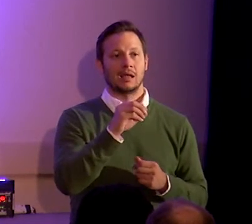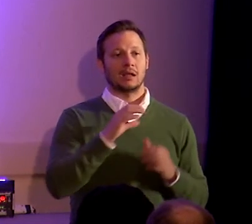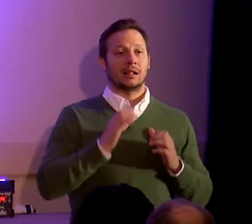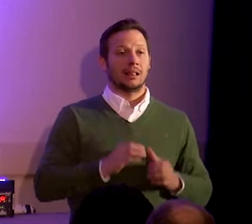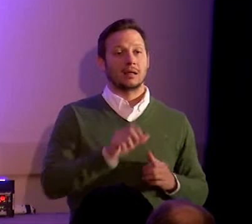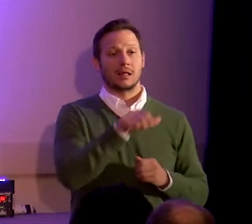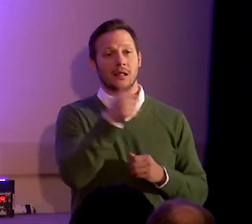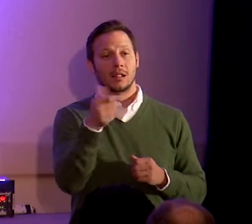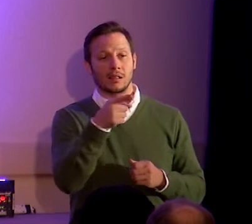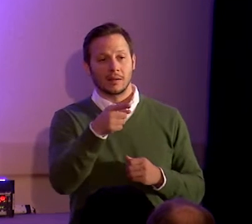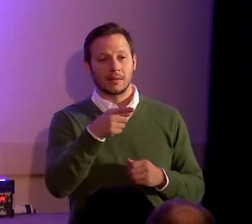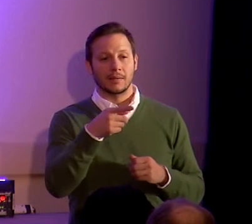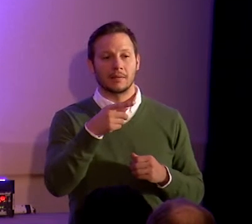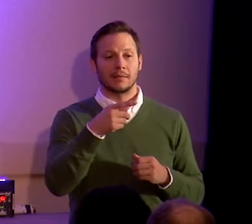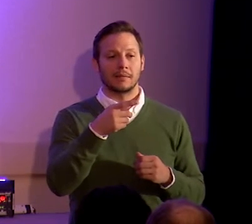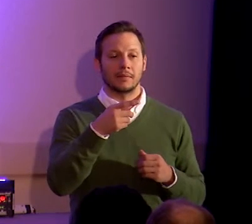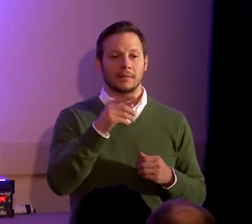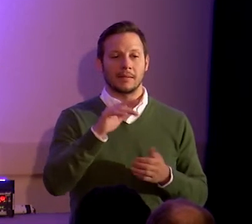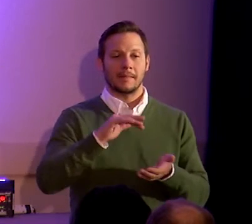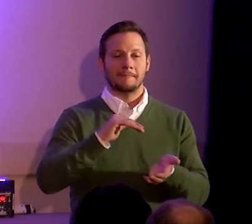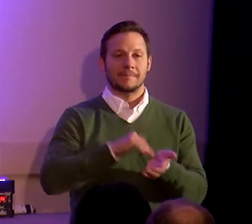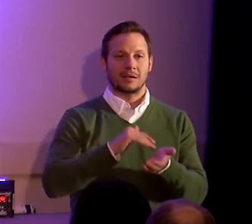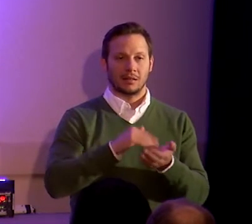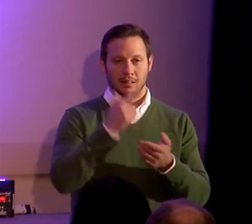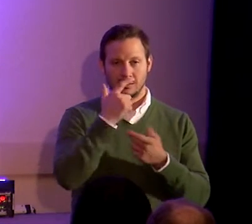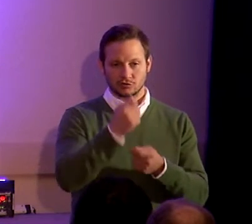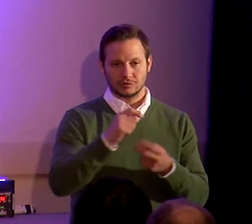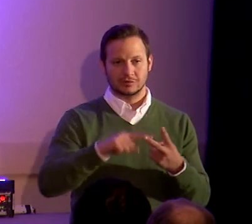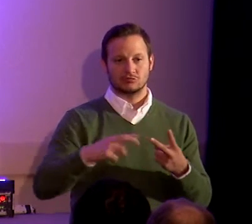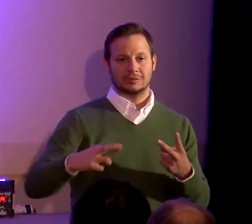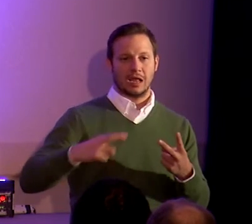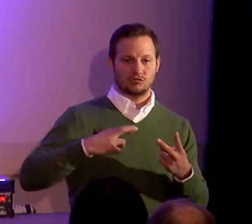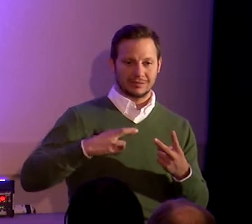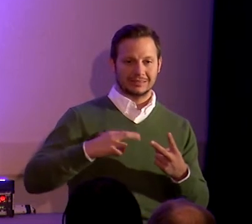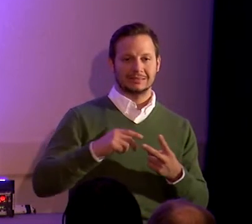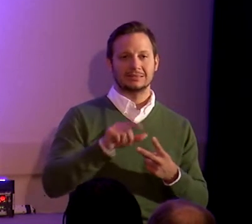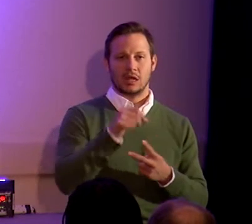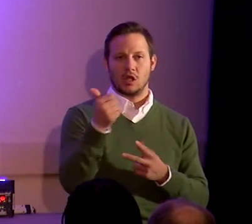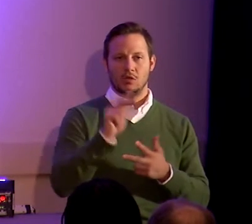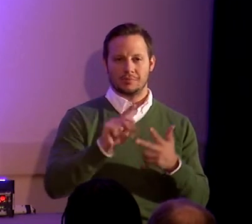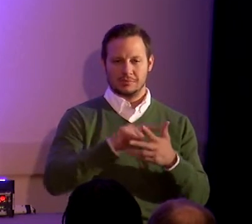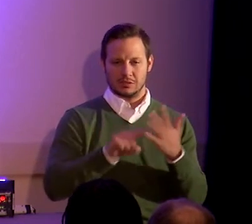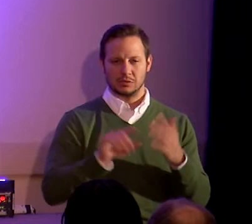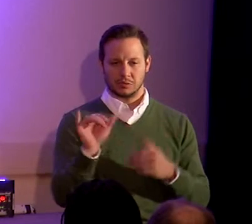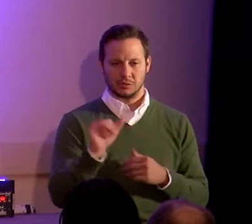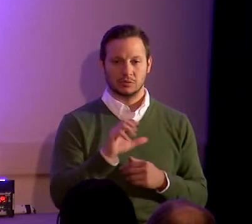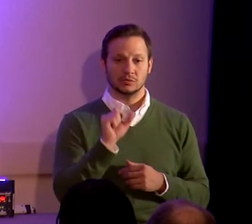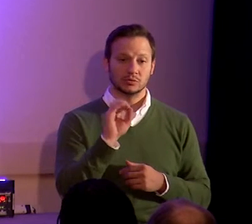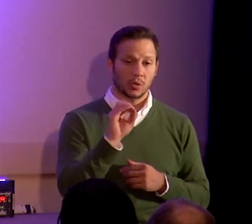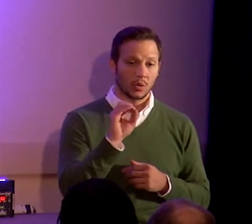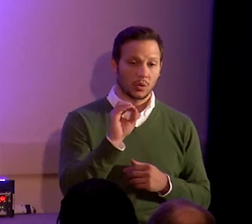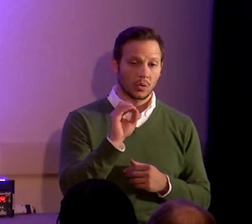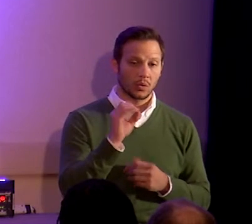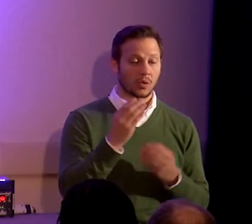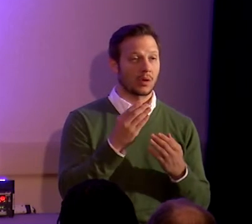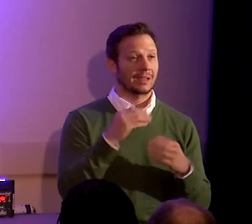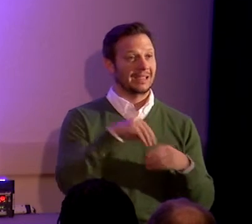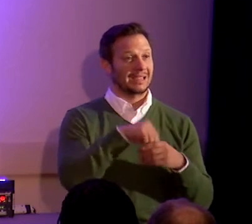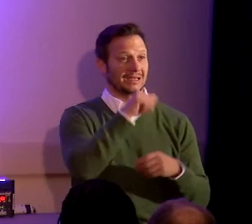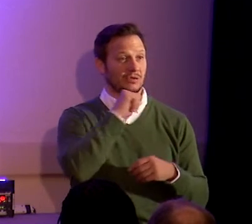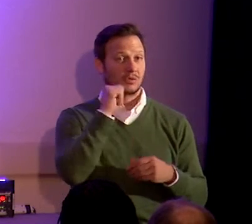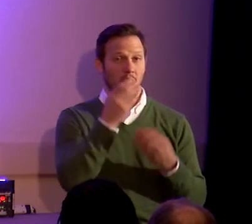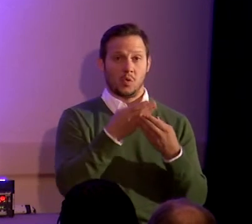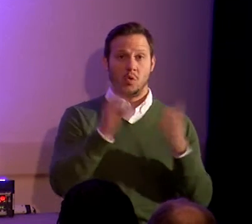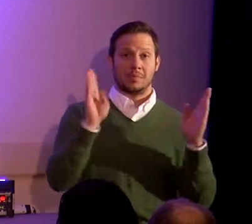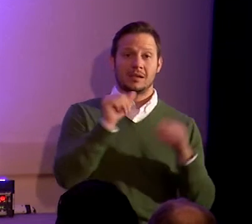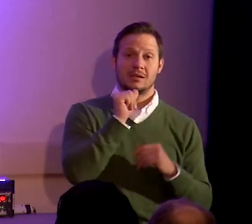groups, mainstream interests, medical interests, and retirees. So in Arizona, being openly non-theistic